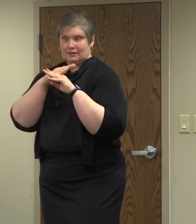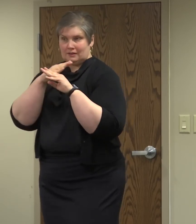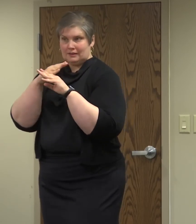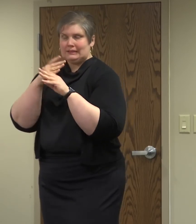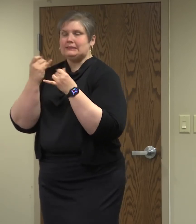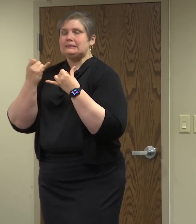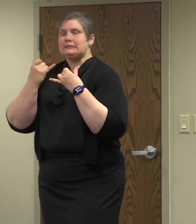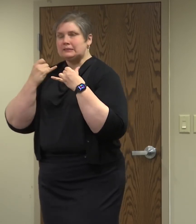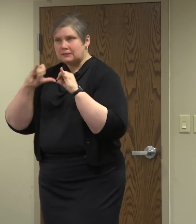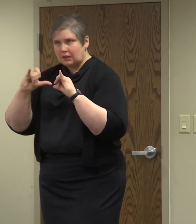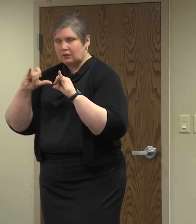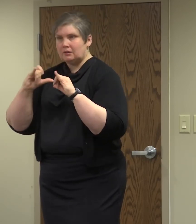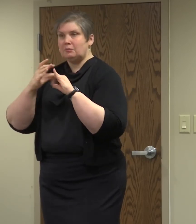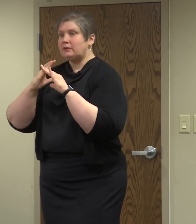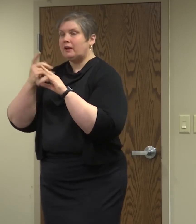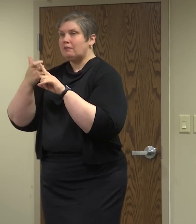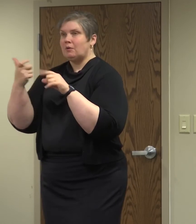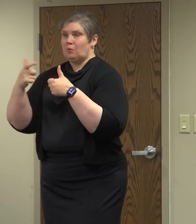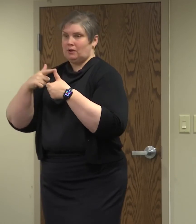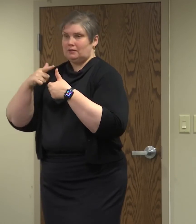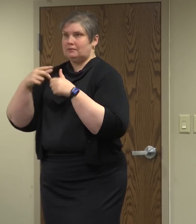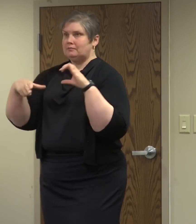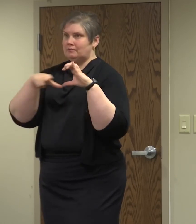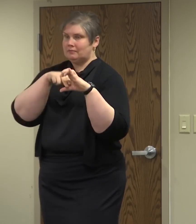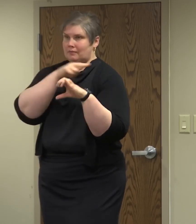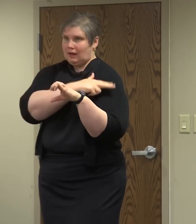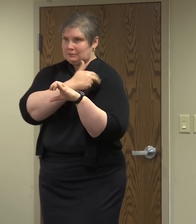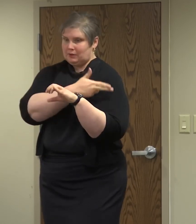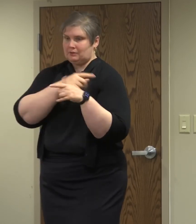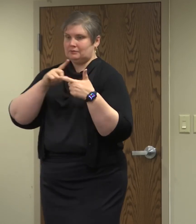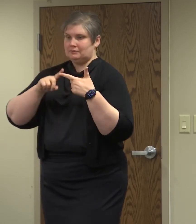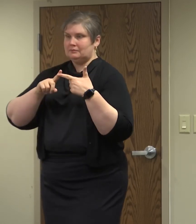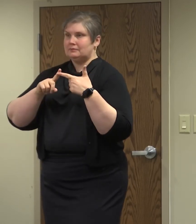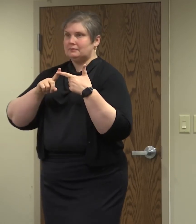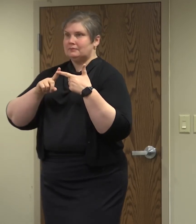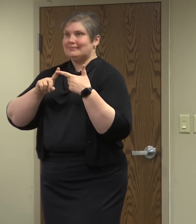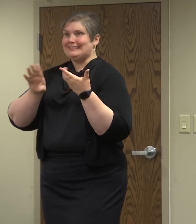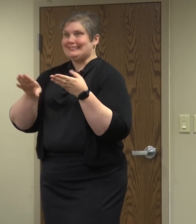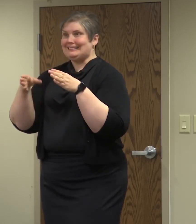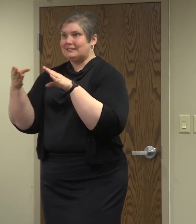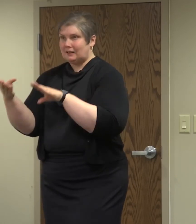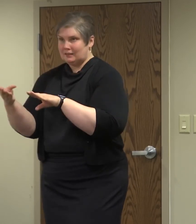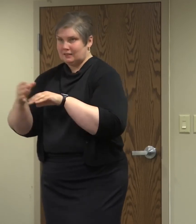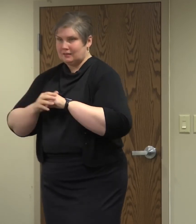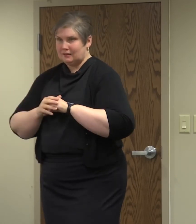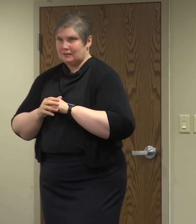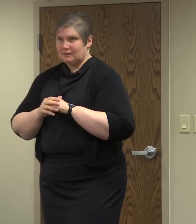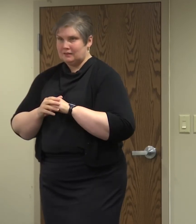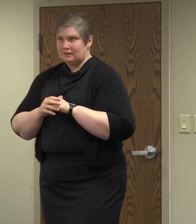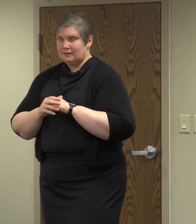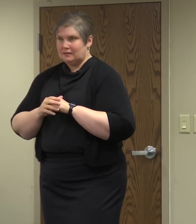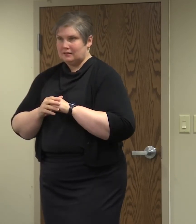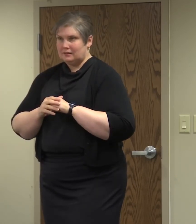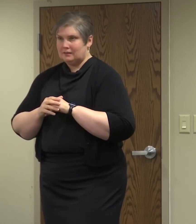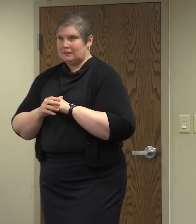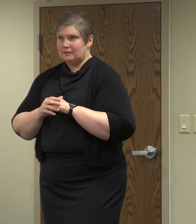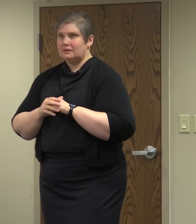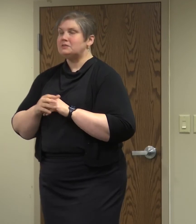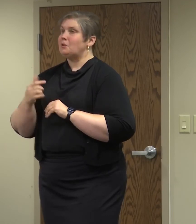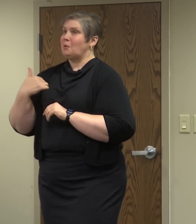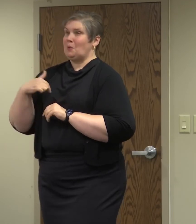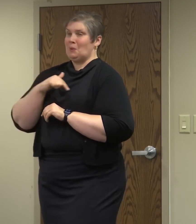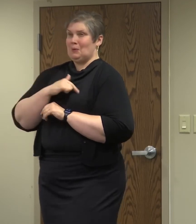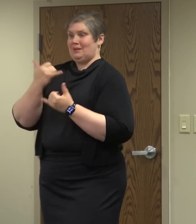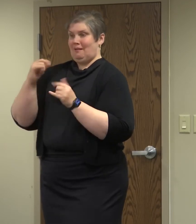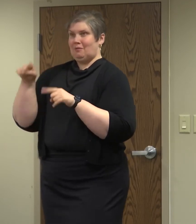hospitalizations, death. And we have more than 12 months now of data on safety and efficacy. So that excuse is out the